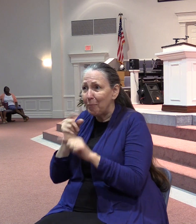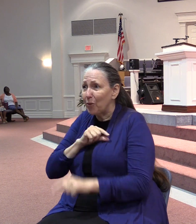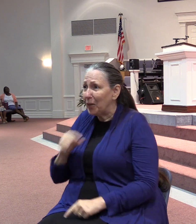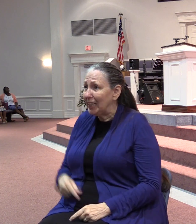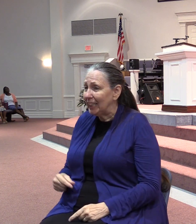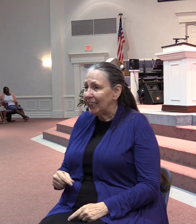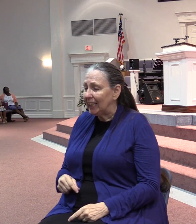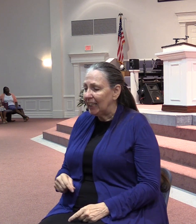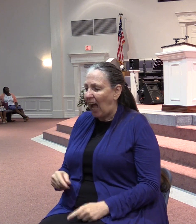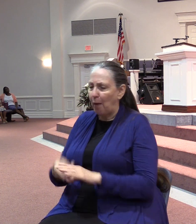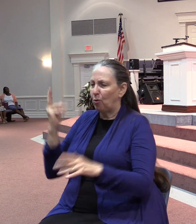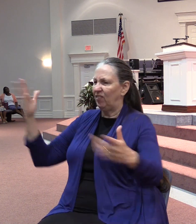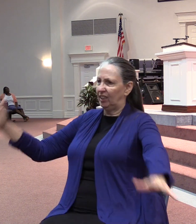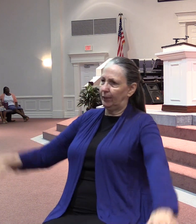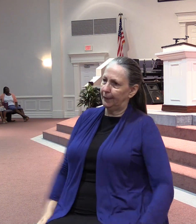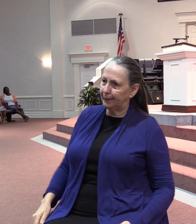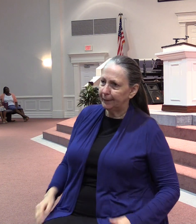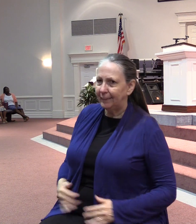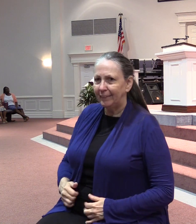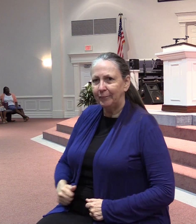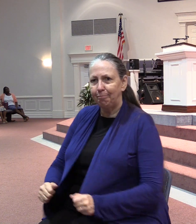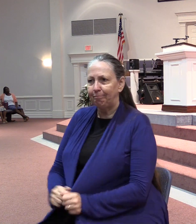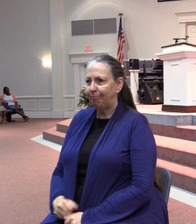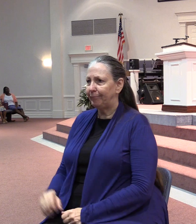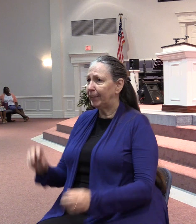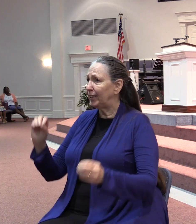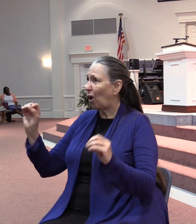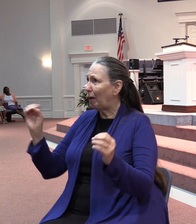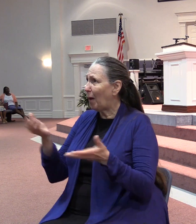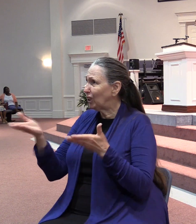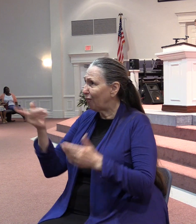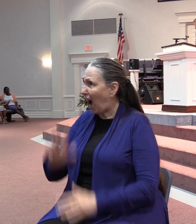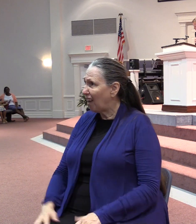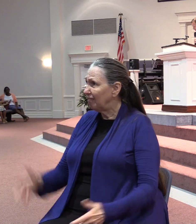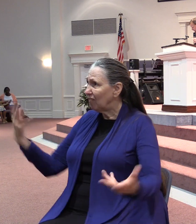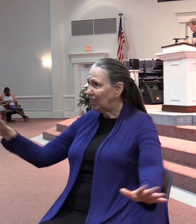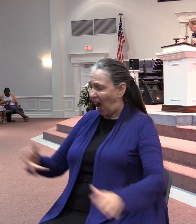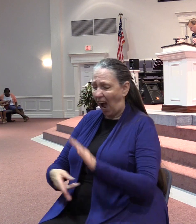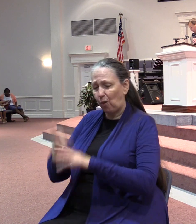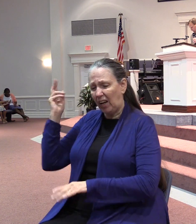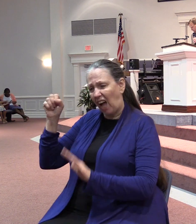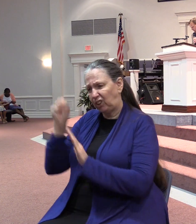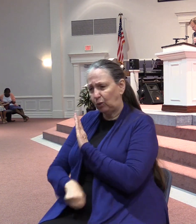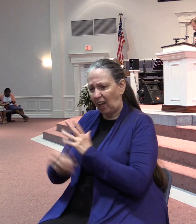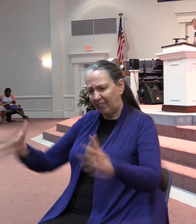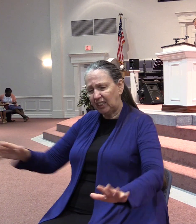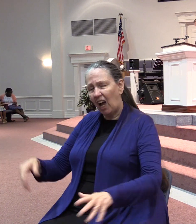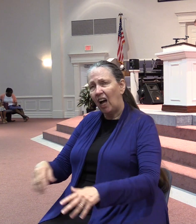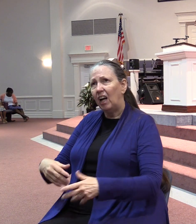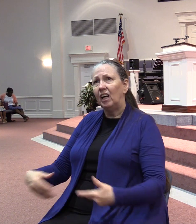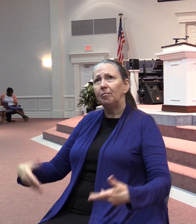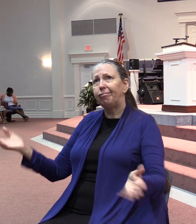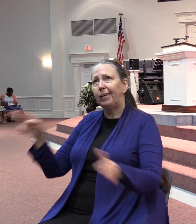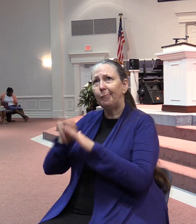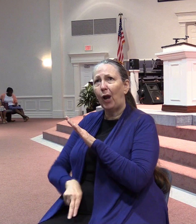He decided he would quit. He decided no one else was living for God. He decided it'd be better either for me to end up in